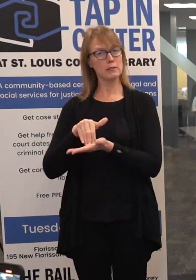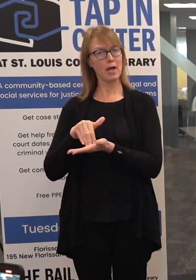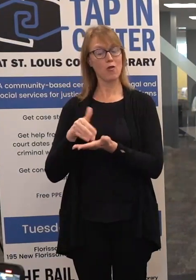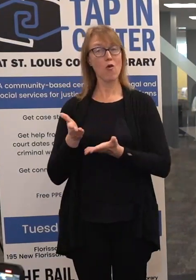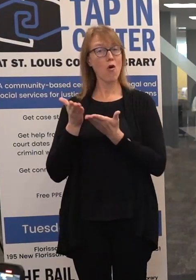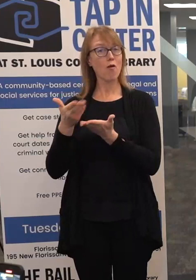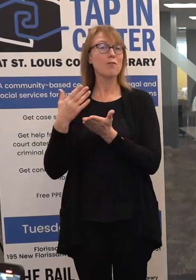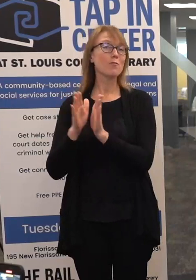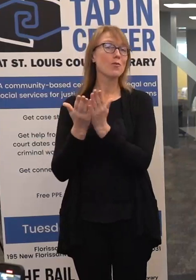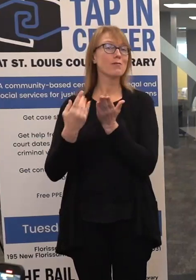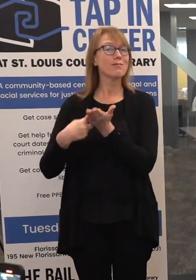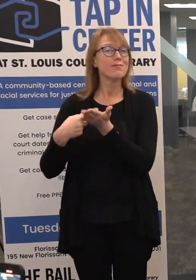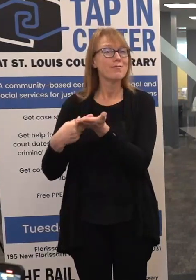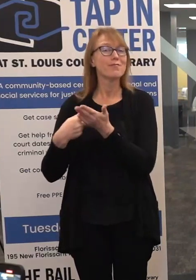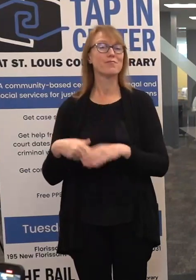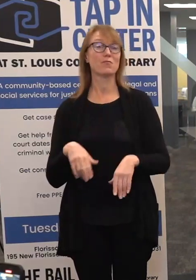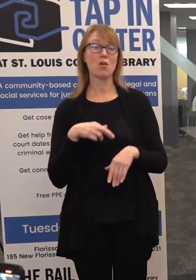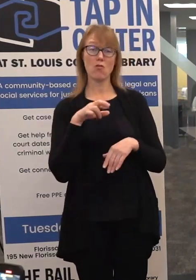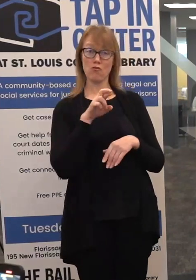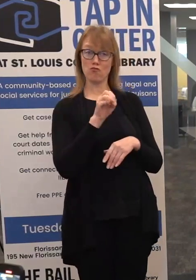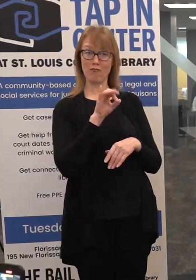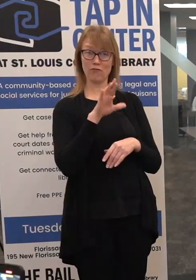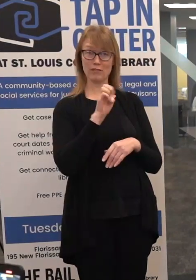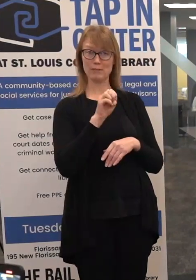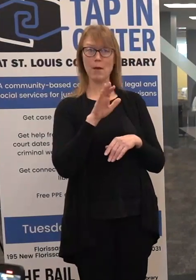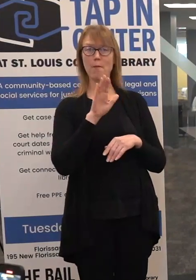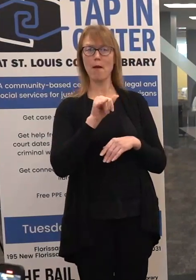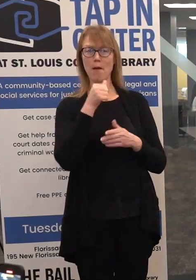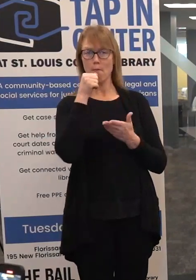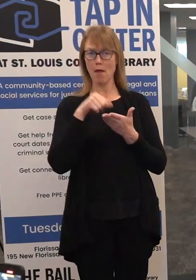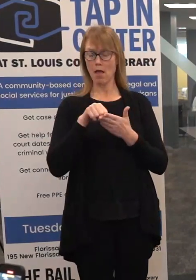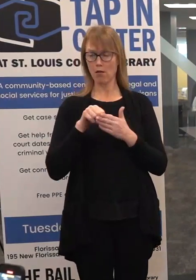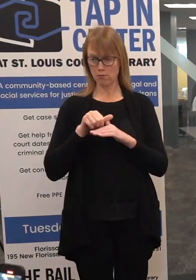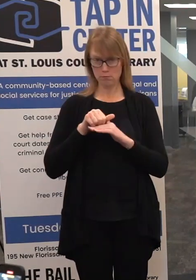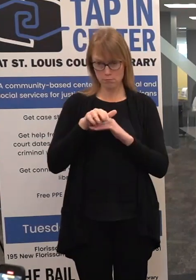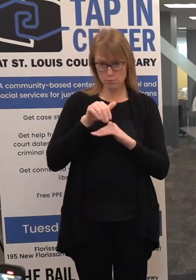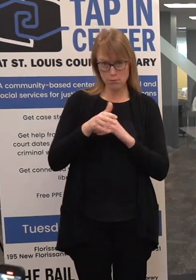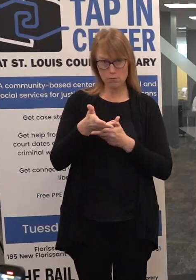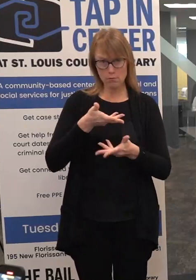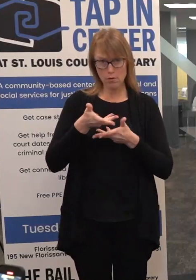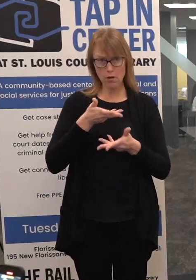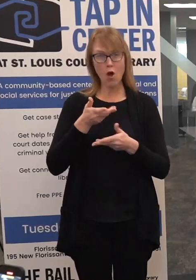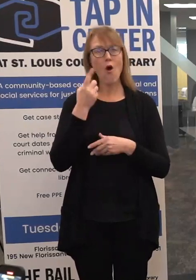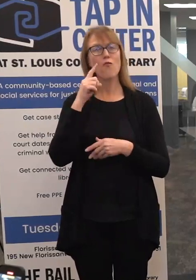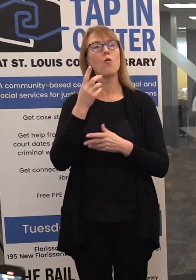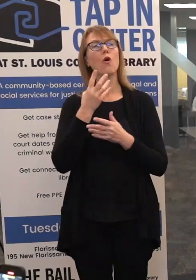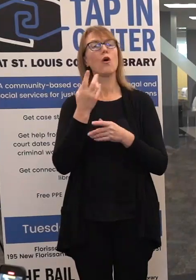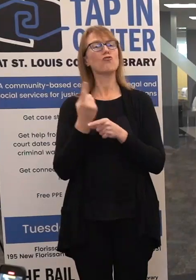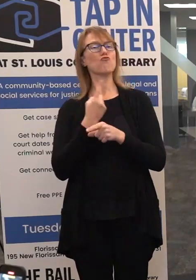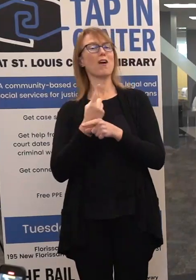library's reference by mail service answers informational requests from correctional facilities all over Missouri.